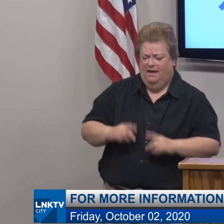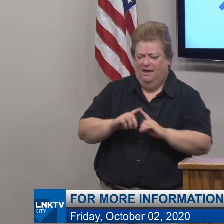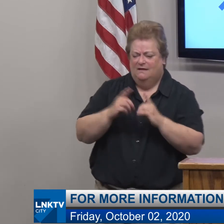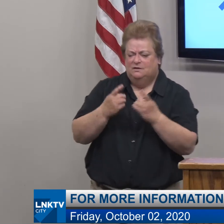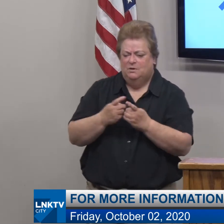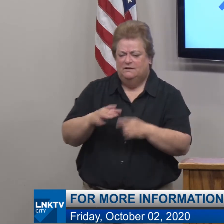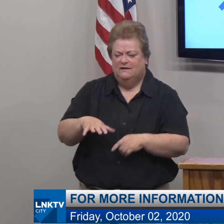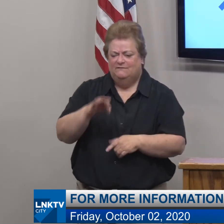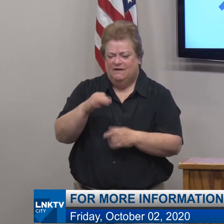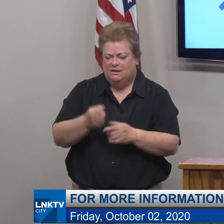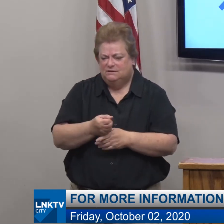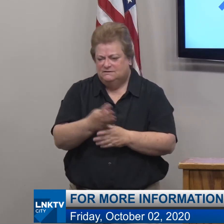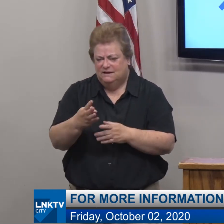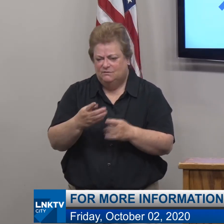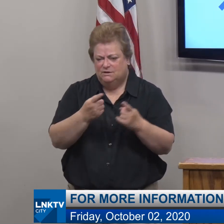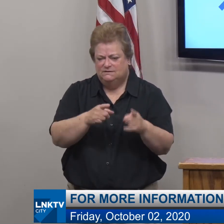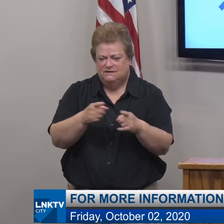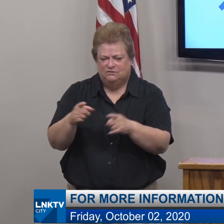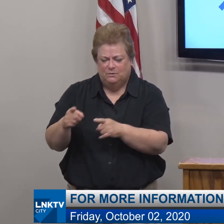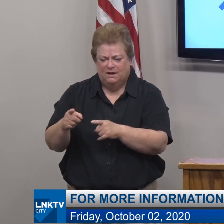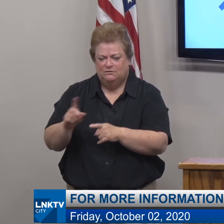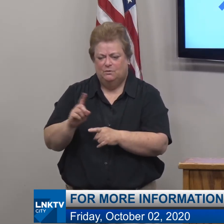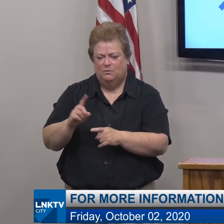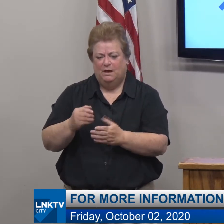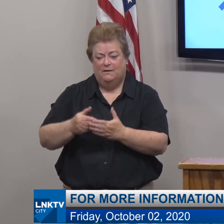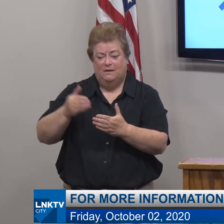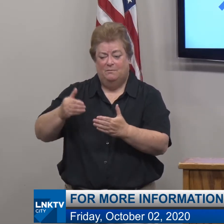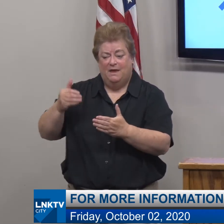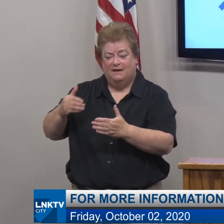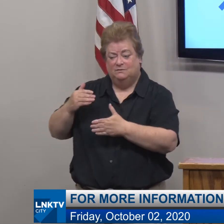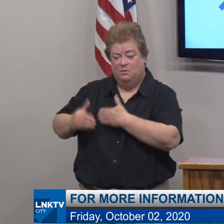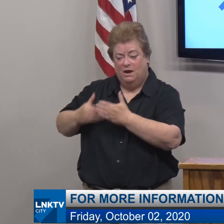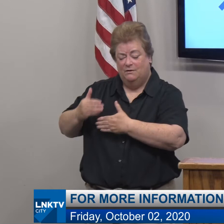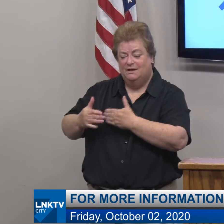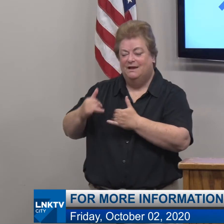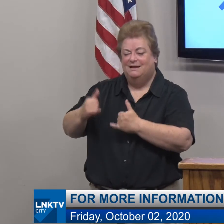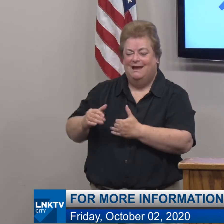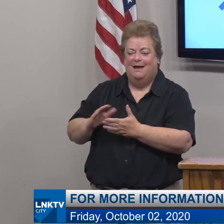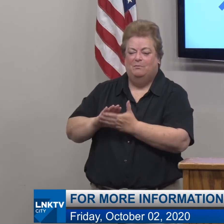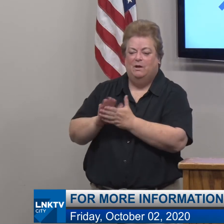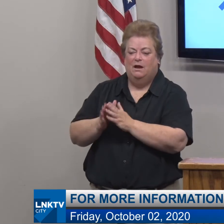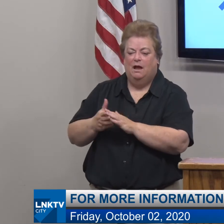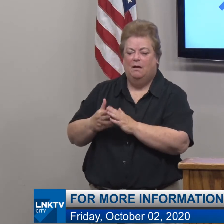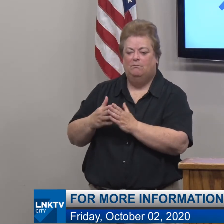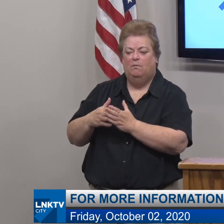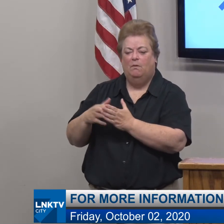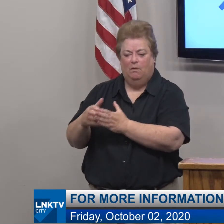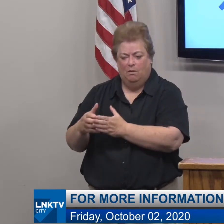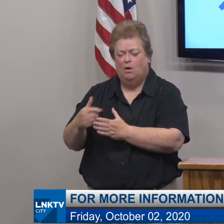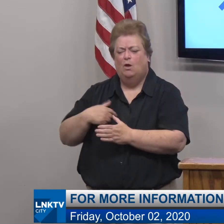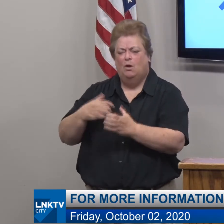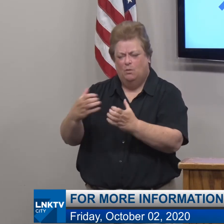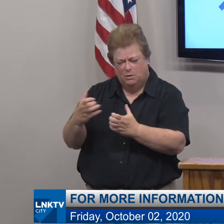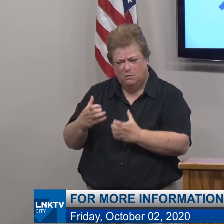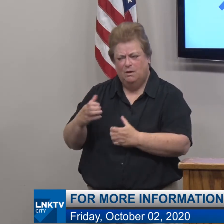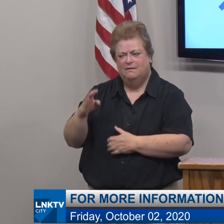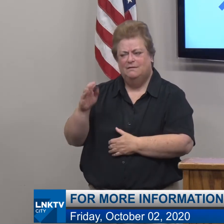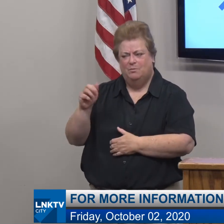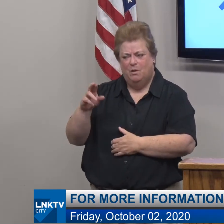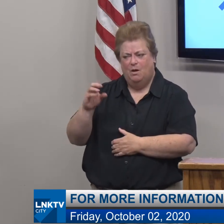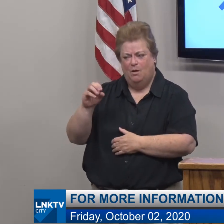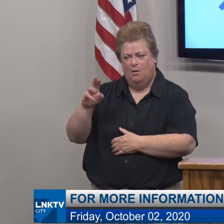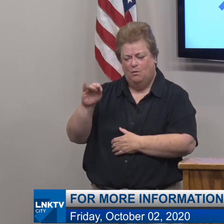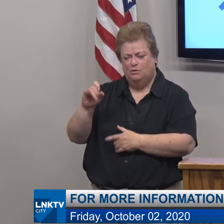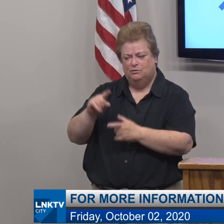several situations where past progress has begun to lapse. We want all bar owners to be aware that directed health